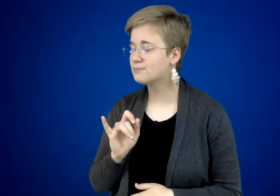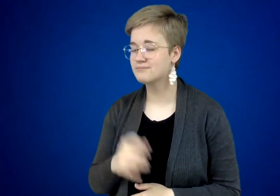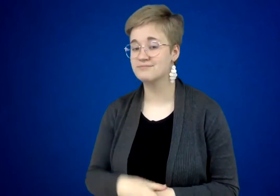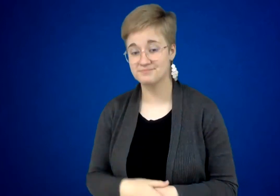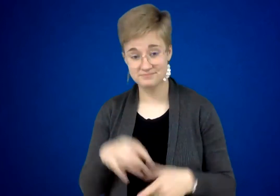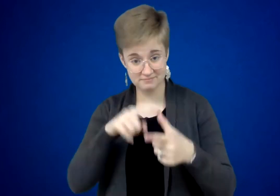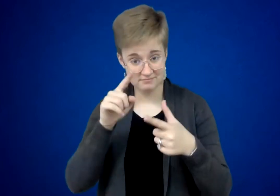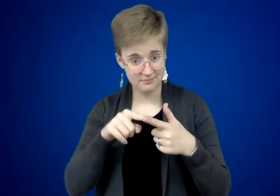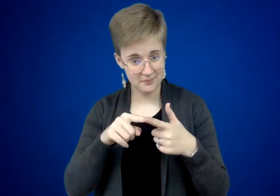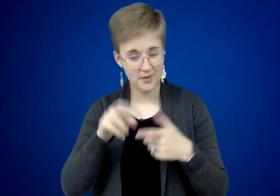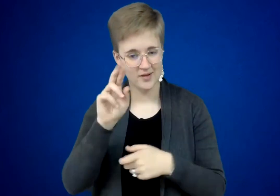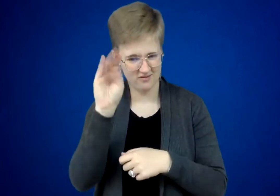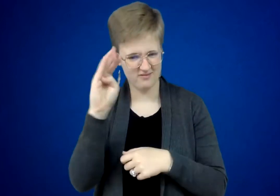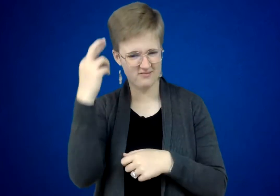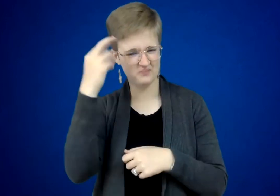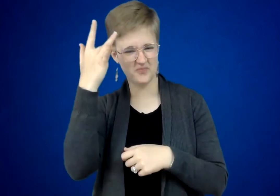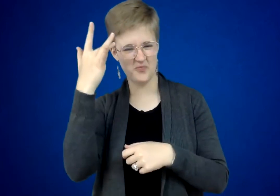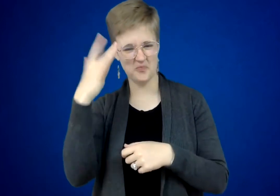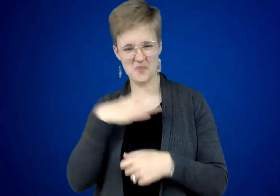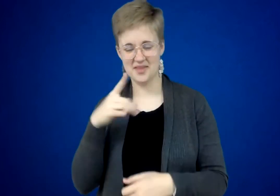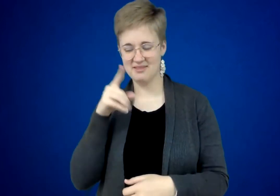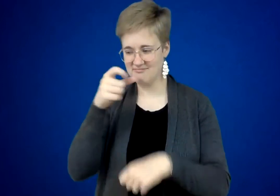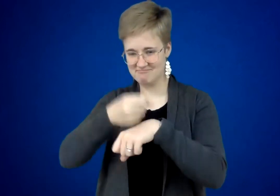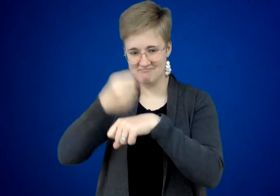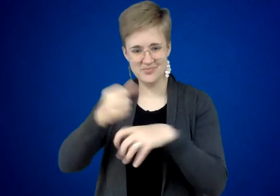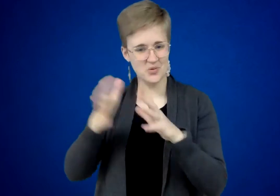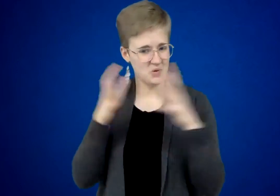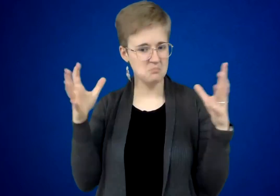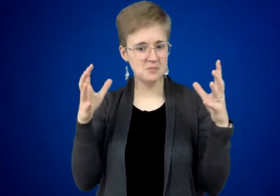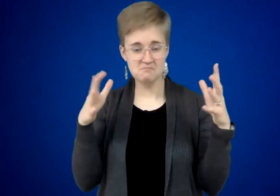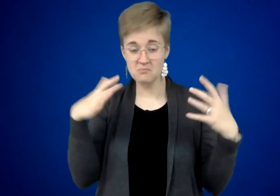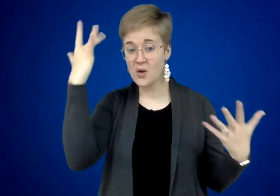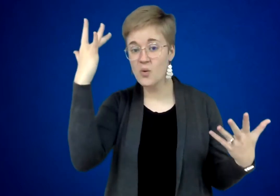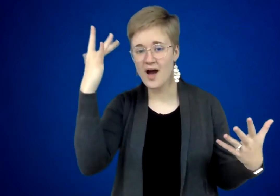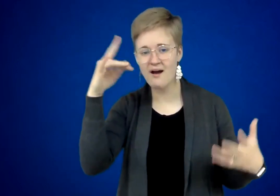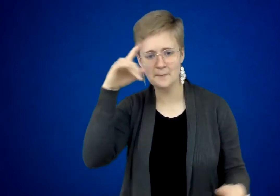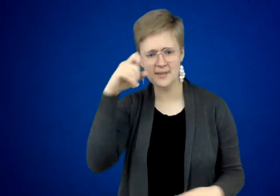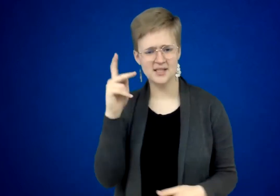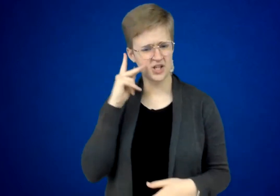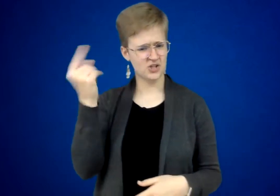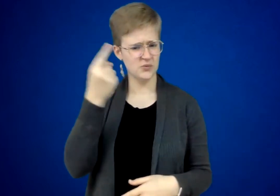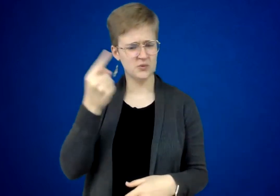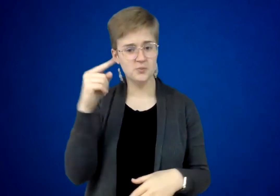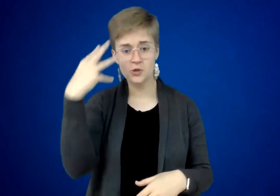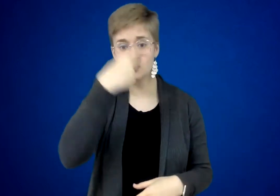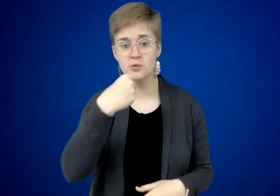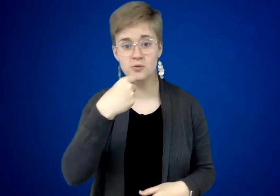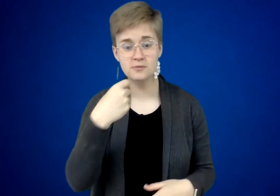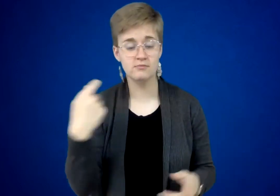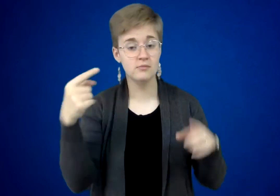he liked Sistine so much. He liked her because when she saw something beautiful, the sound of her voice